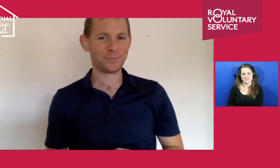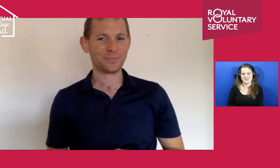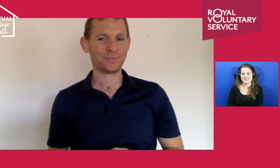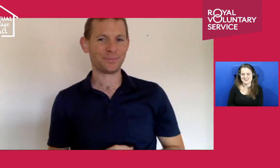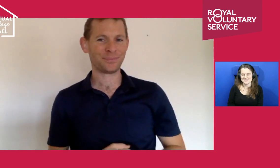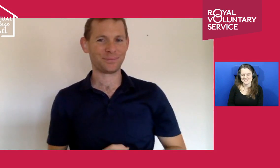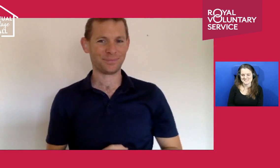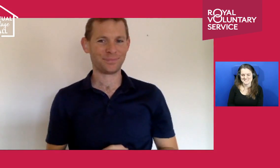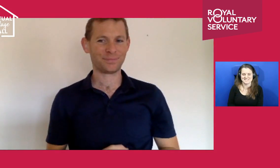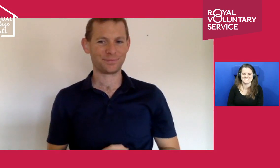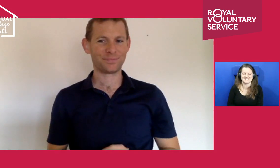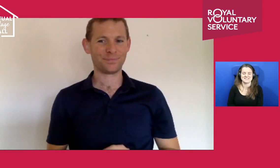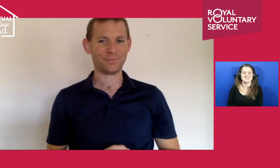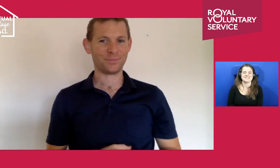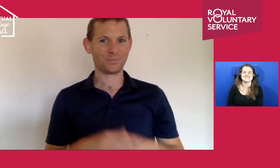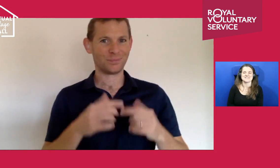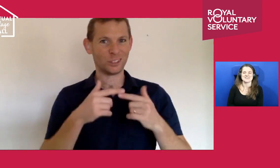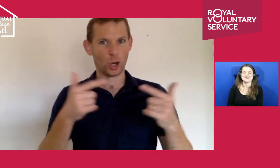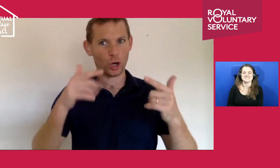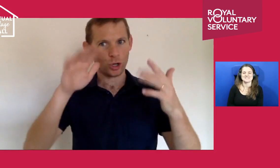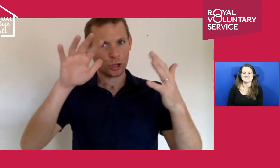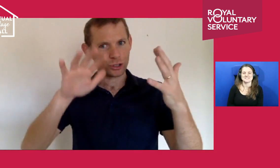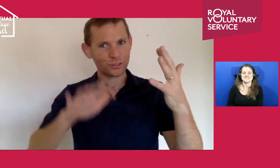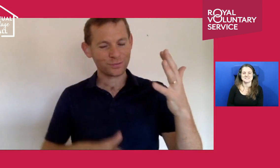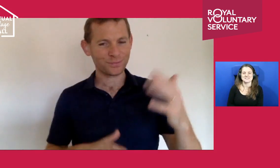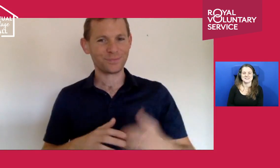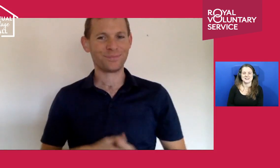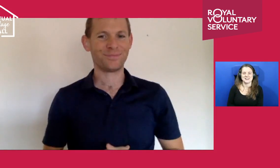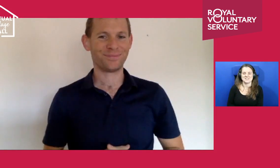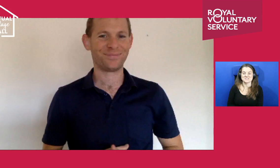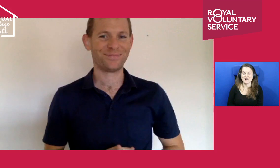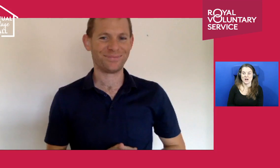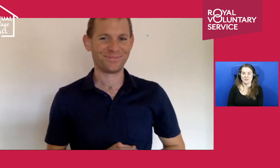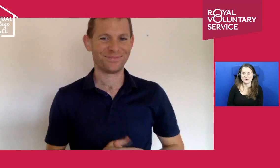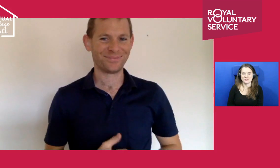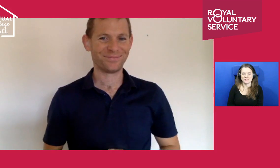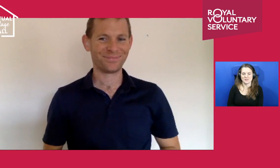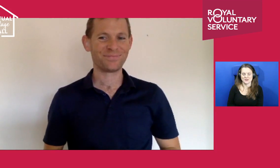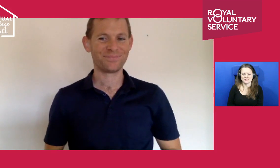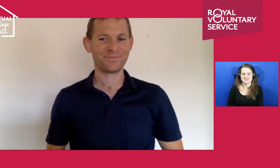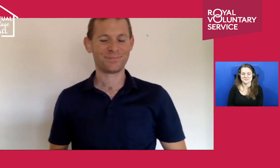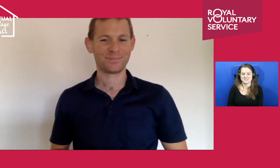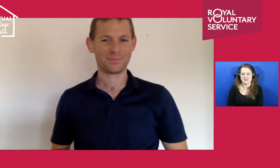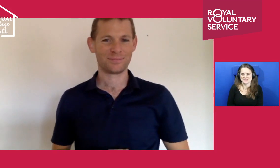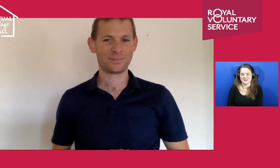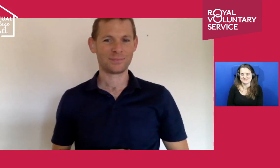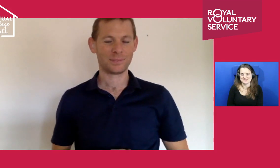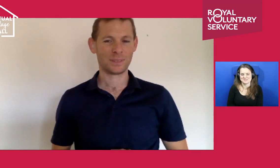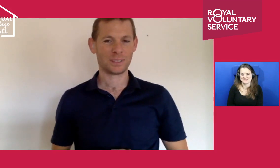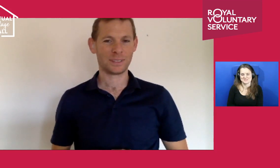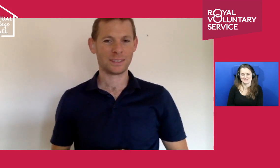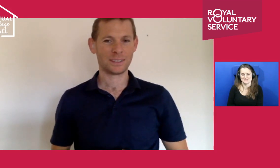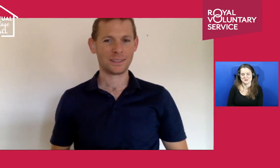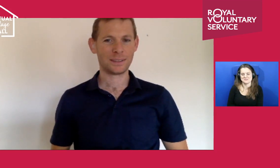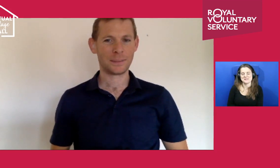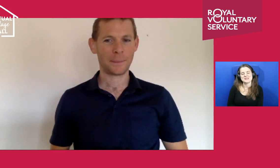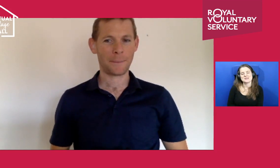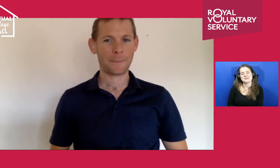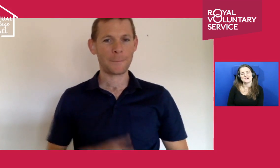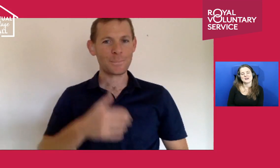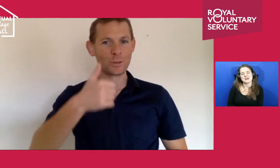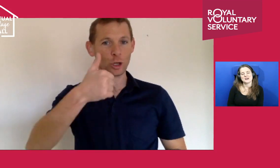Now, we're nearly finished. So, I know there's a lot that we've gone through, so hope you don't feel too